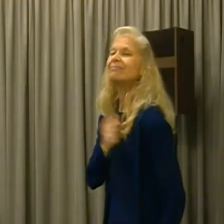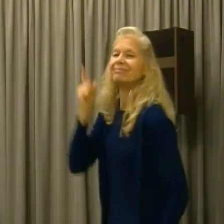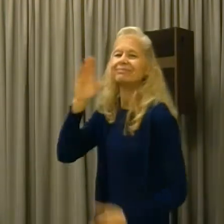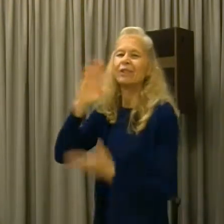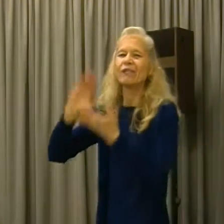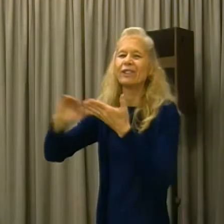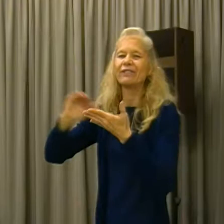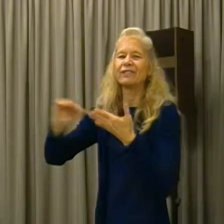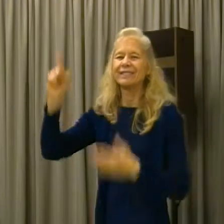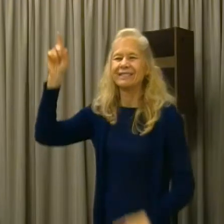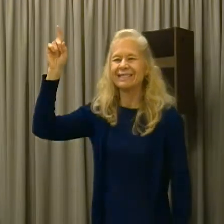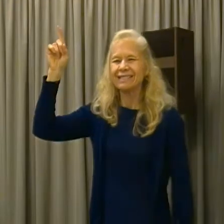Shall not prosper.